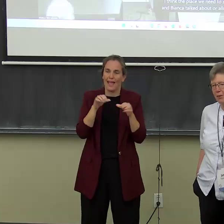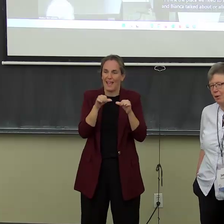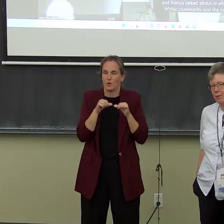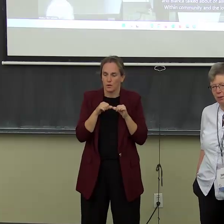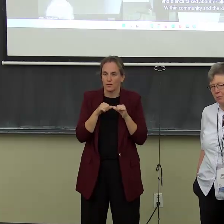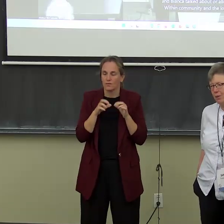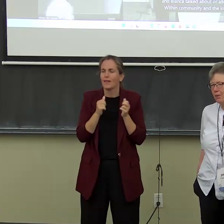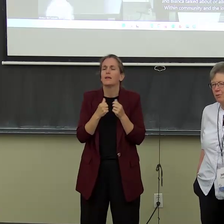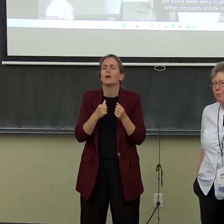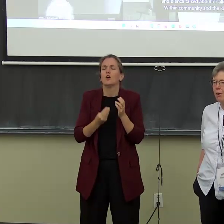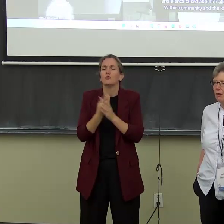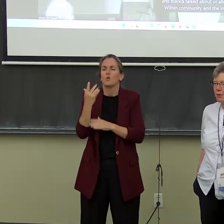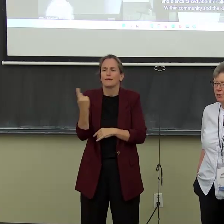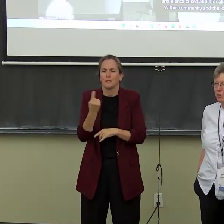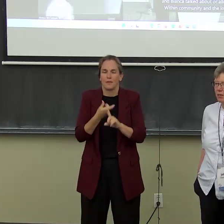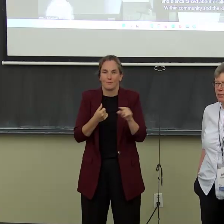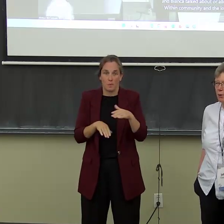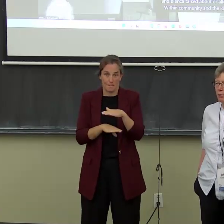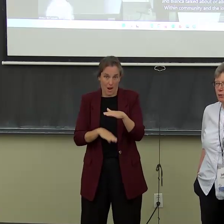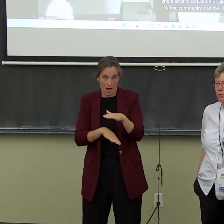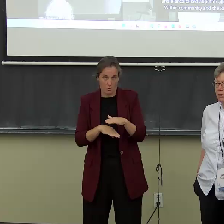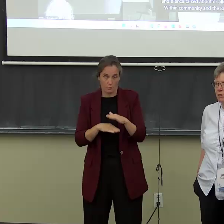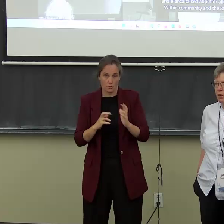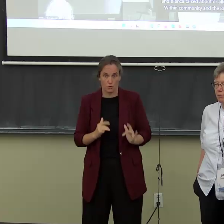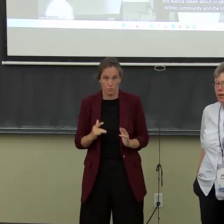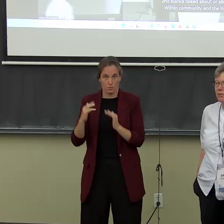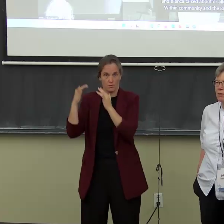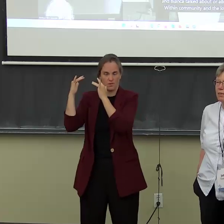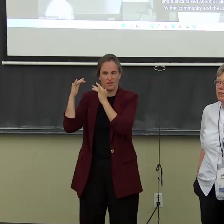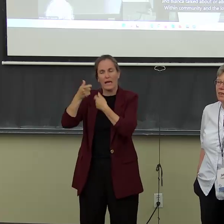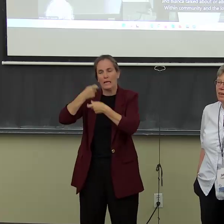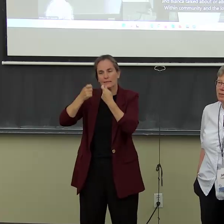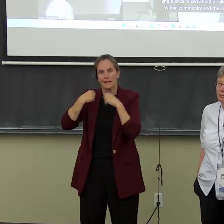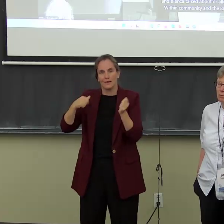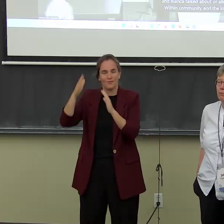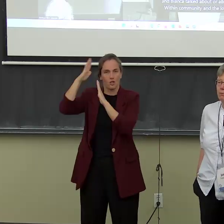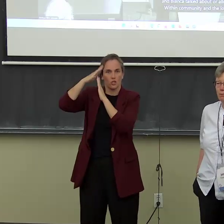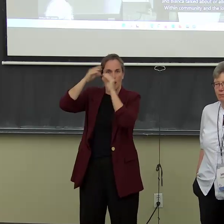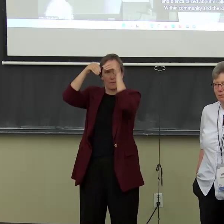growing something bottom up from our own interests, as opposed to this top down